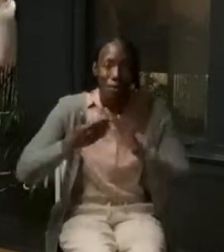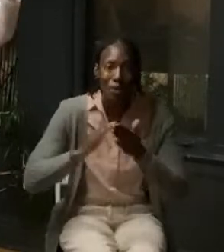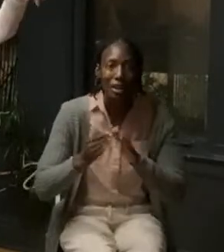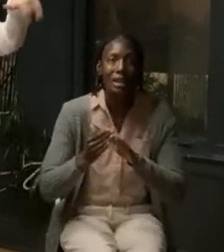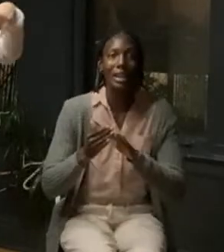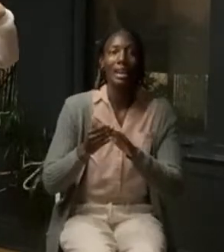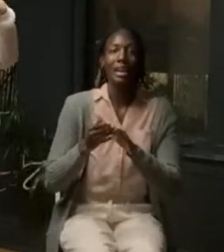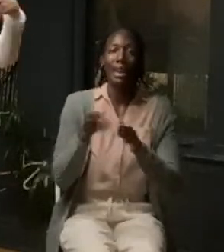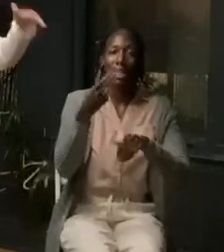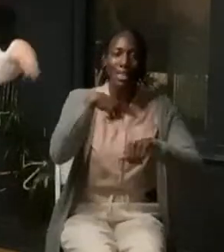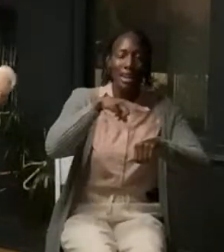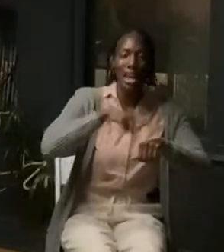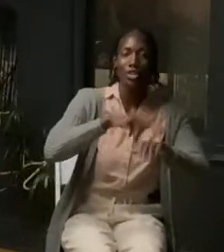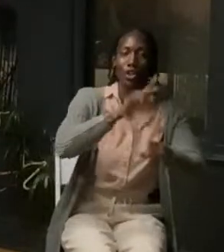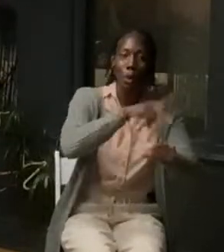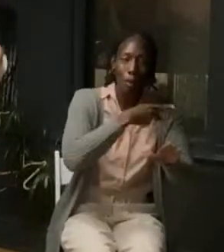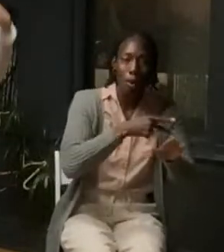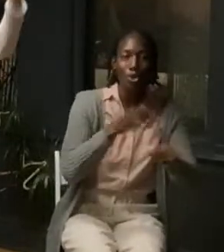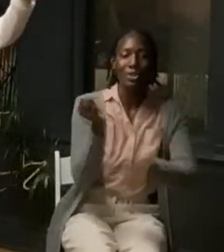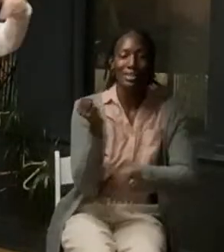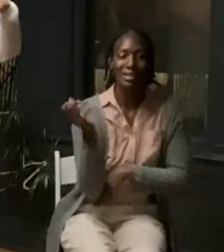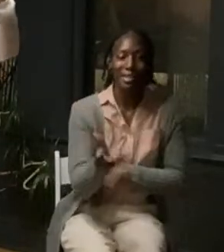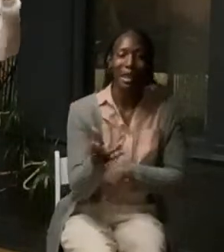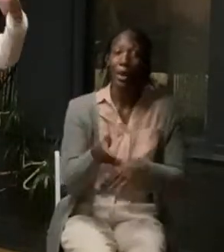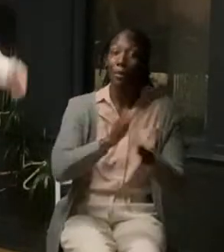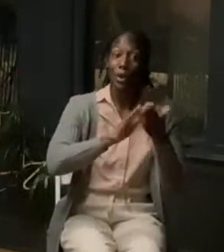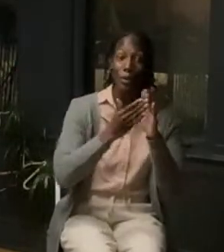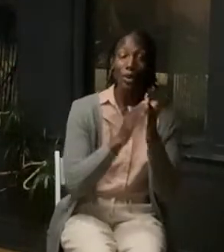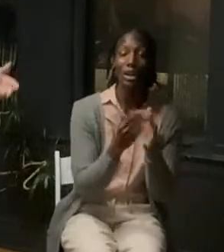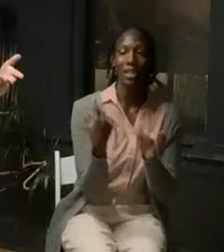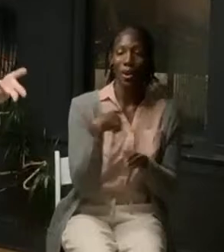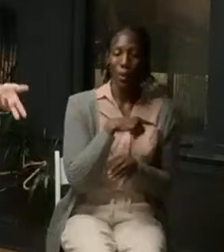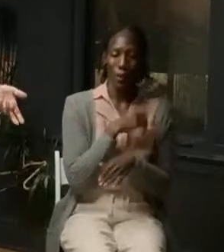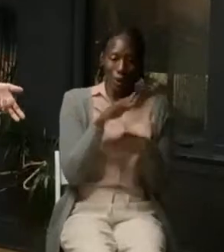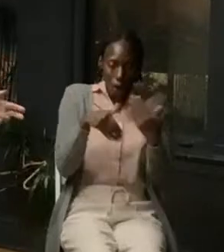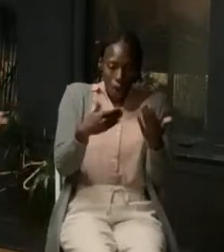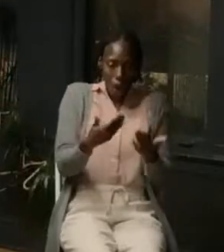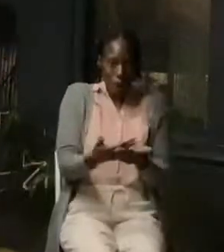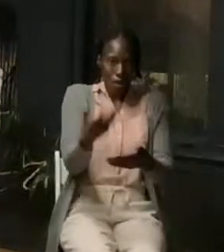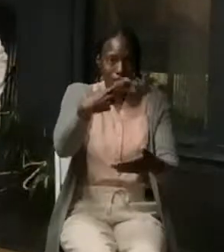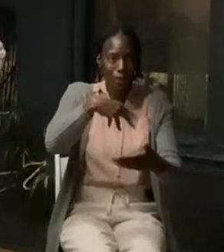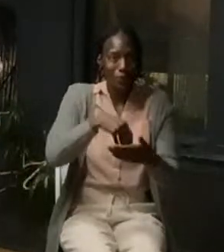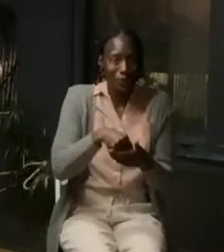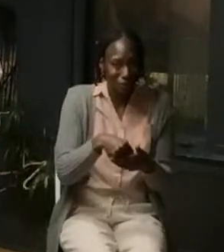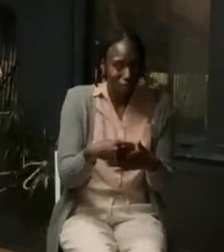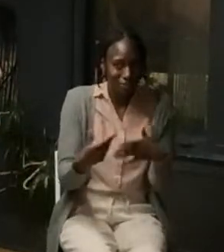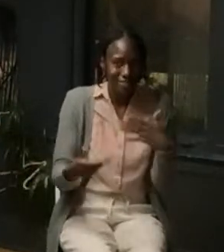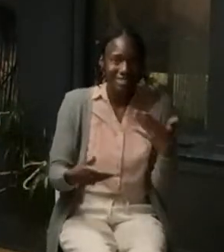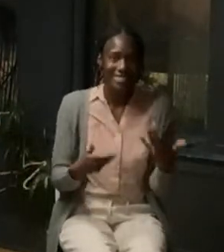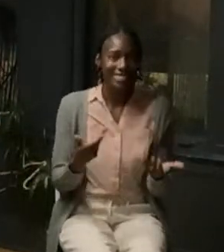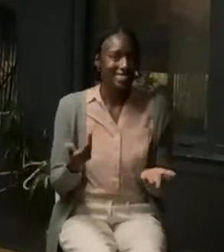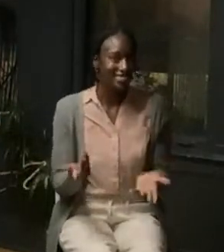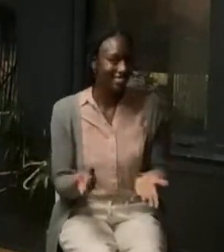National Poetry Slam community of which we all were a part.